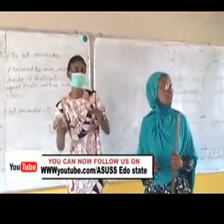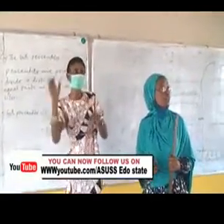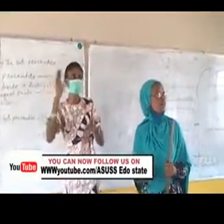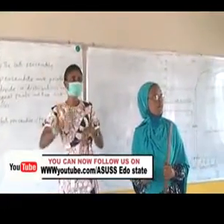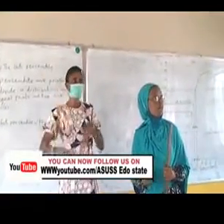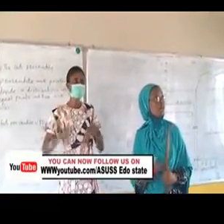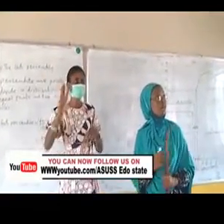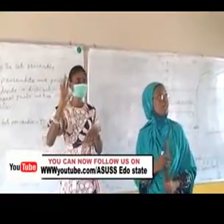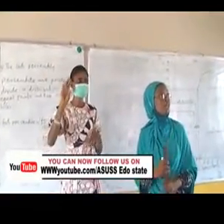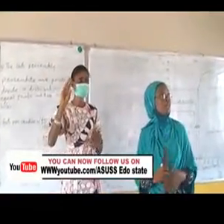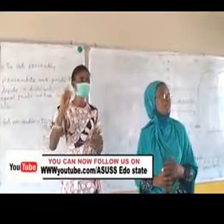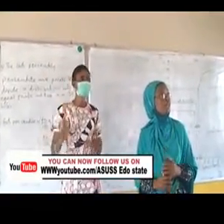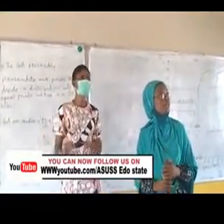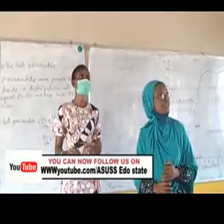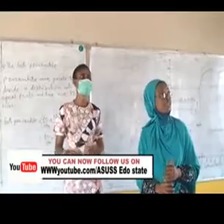all,